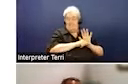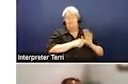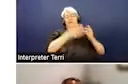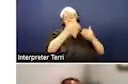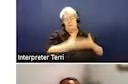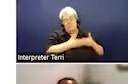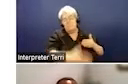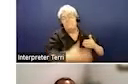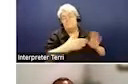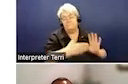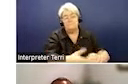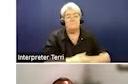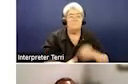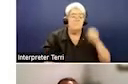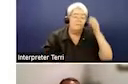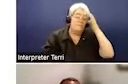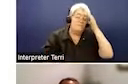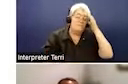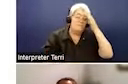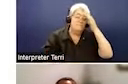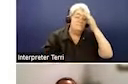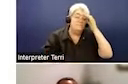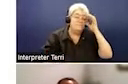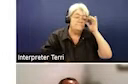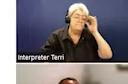forward. And next slide, please.